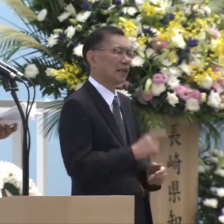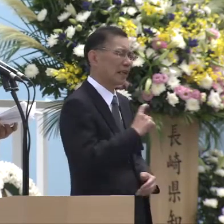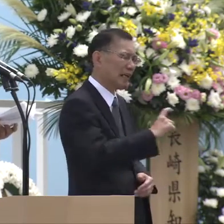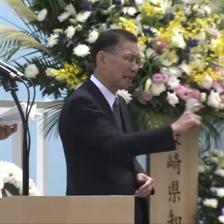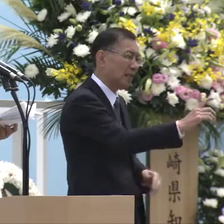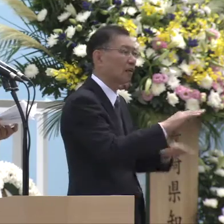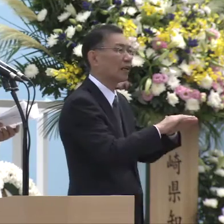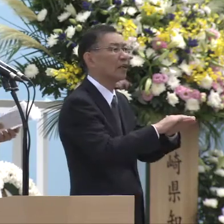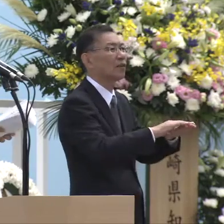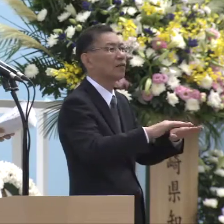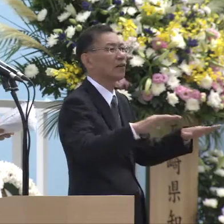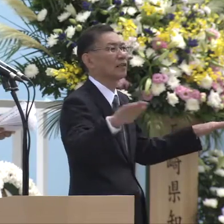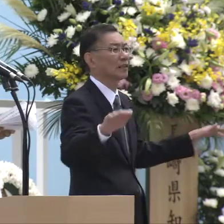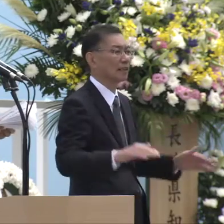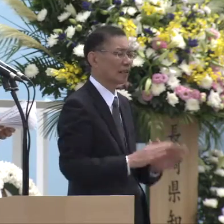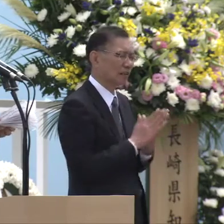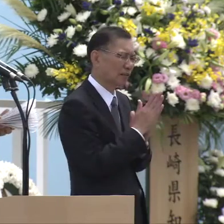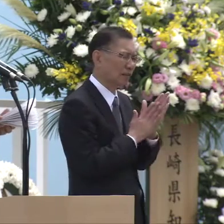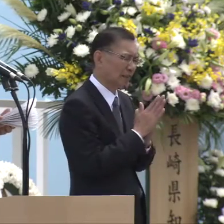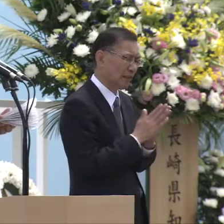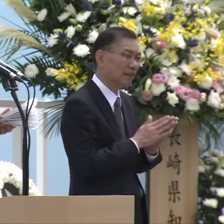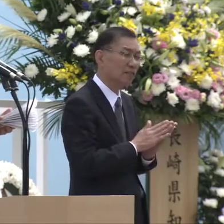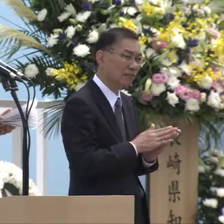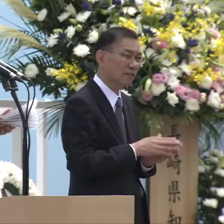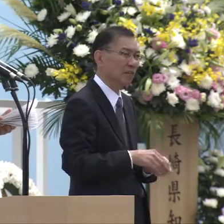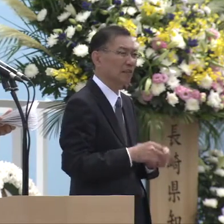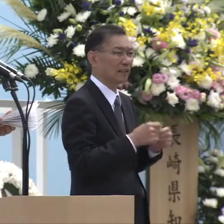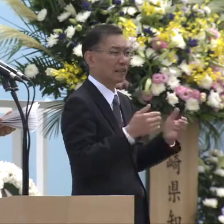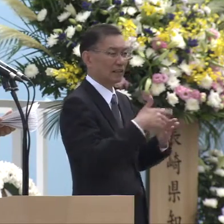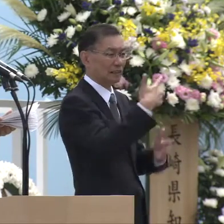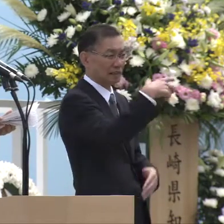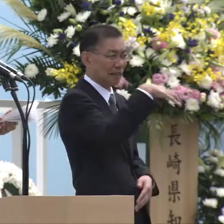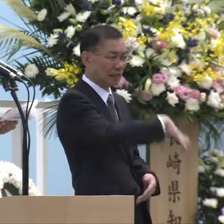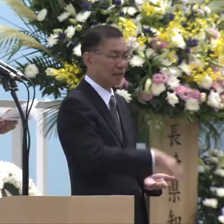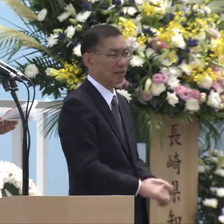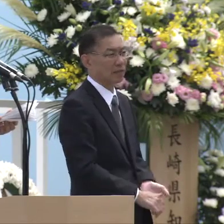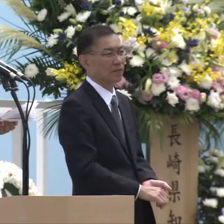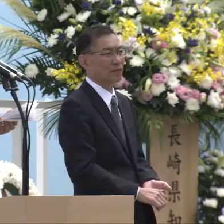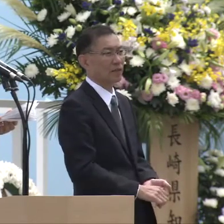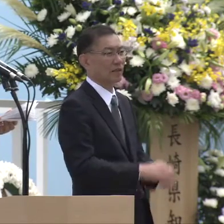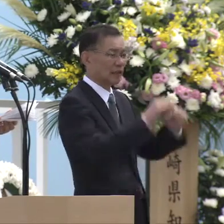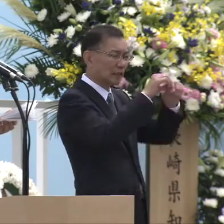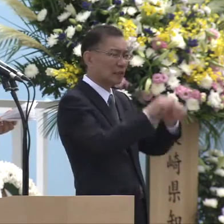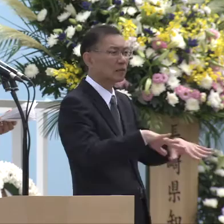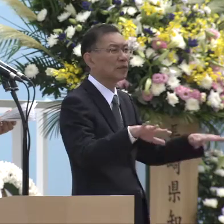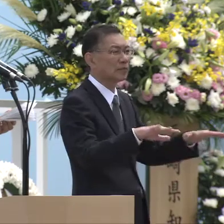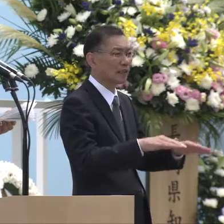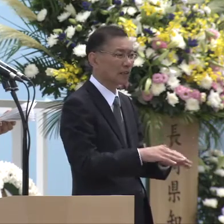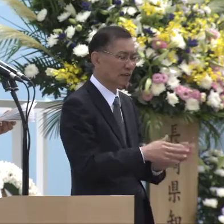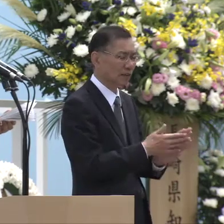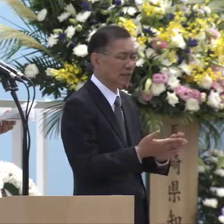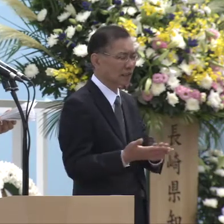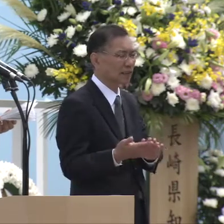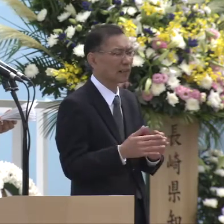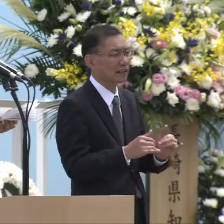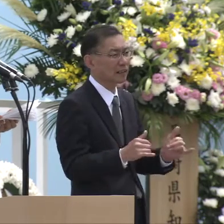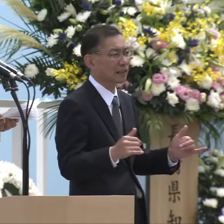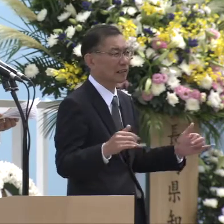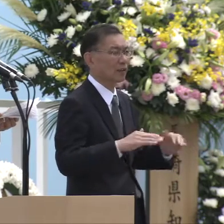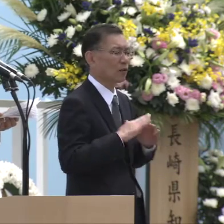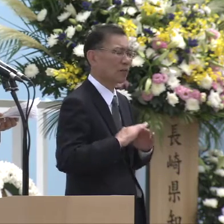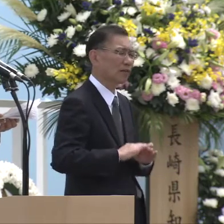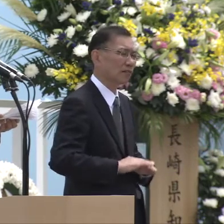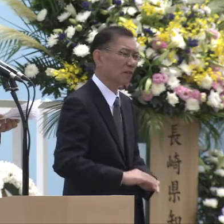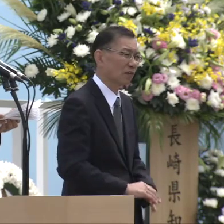heartfelt prayers for the repose of the souls of those who fell victim to the atomic bombing here in Nagasaki, where people continue to